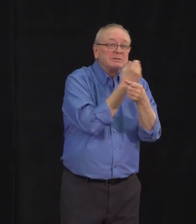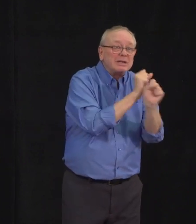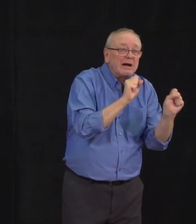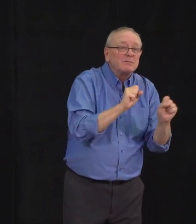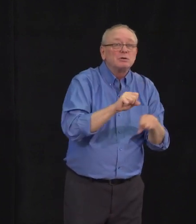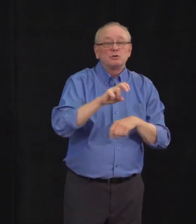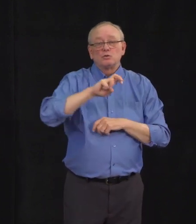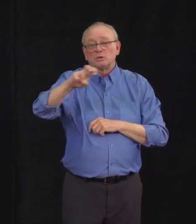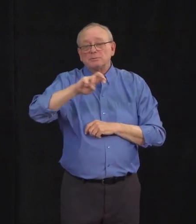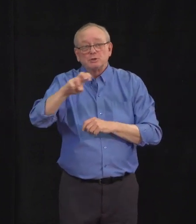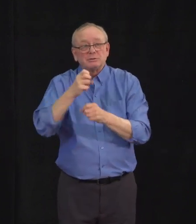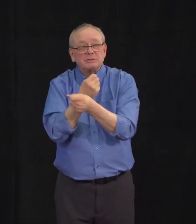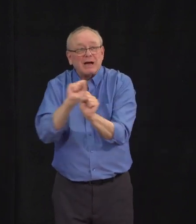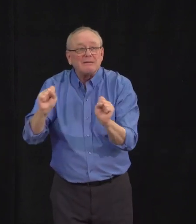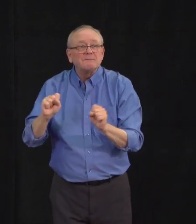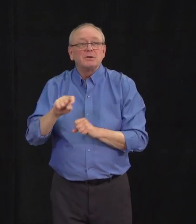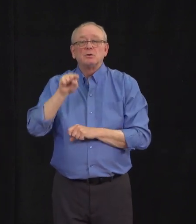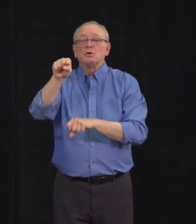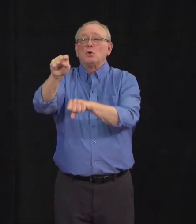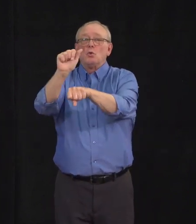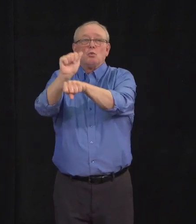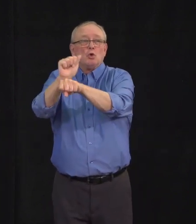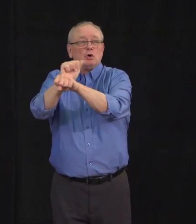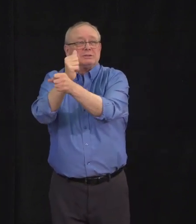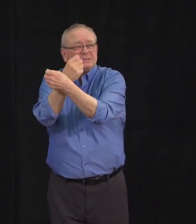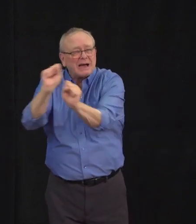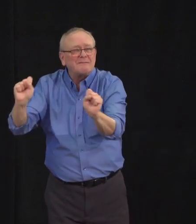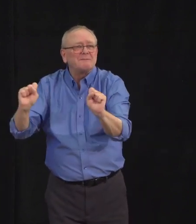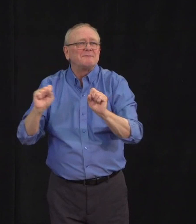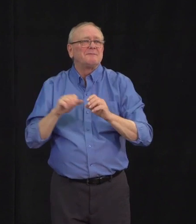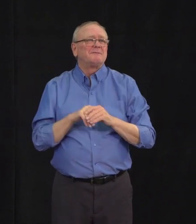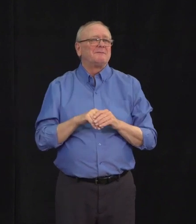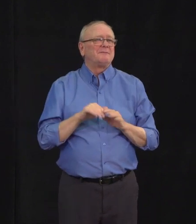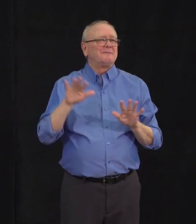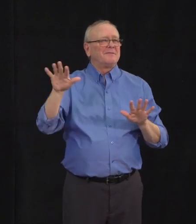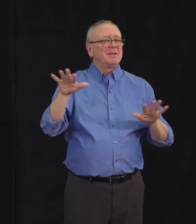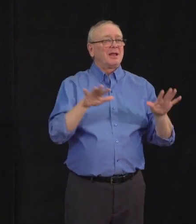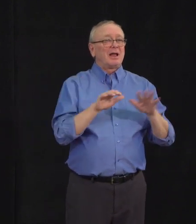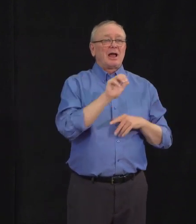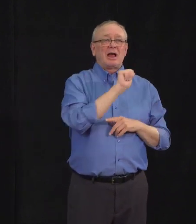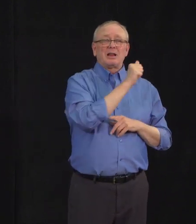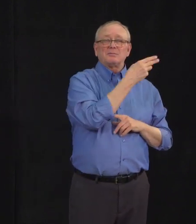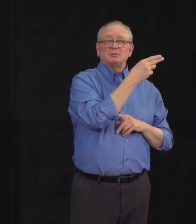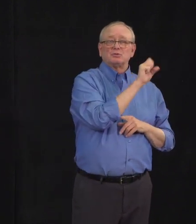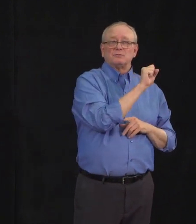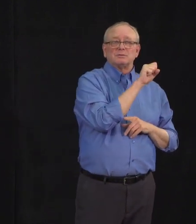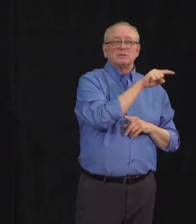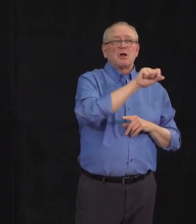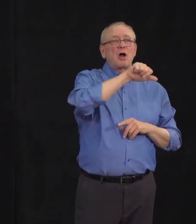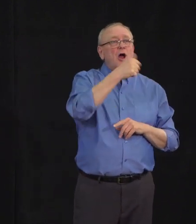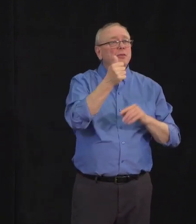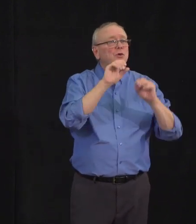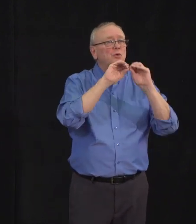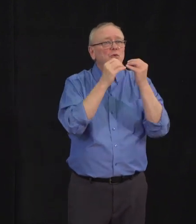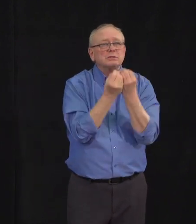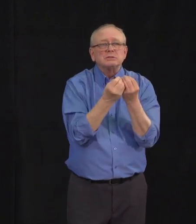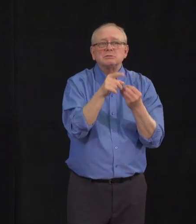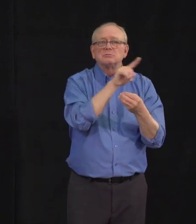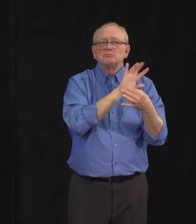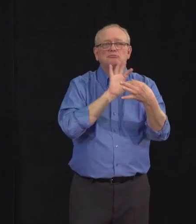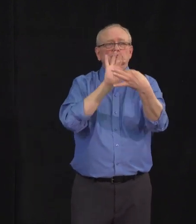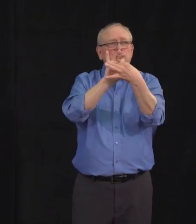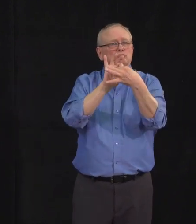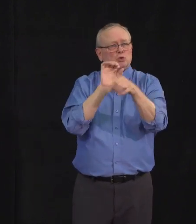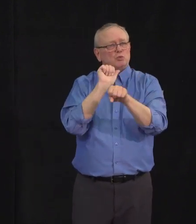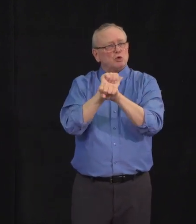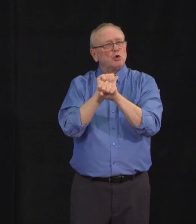being provided by Alberta Health Services and other organizations, or with respect to the work site, that's the employer's responsibility to make sure that work site is